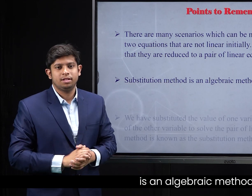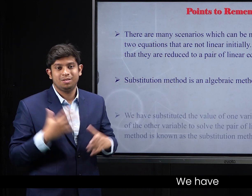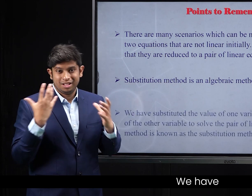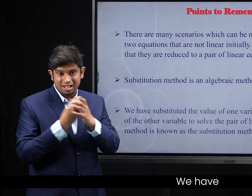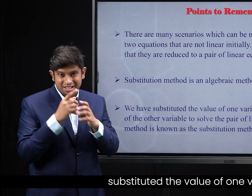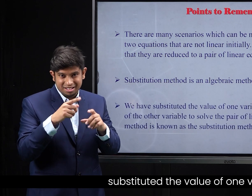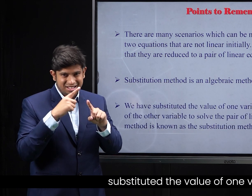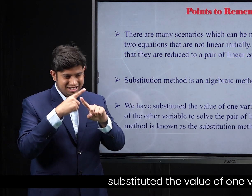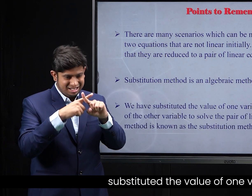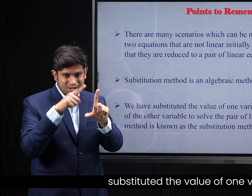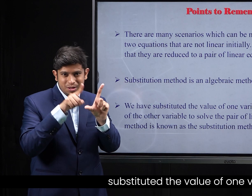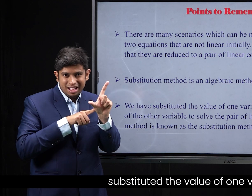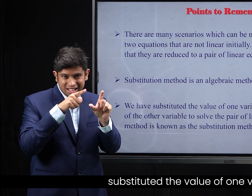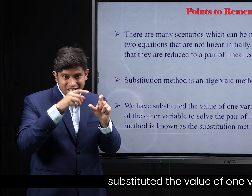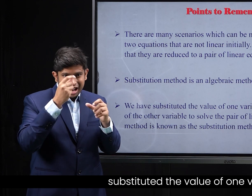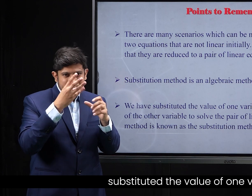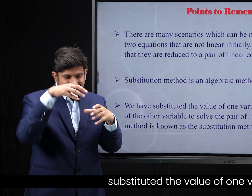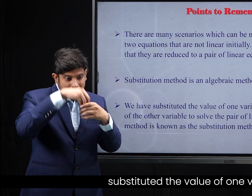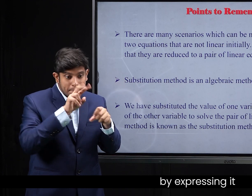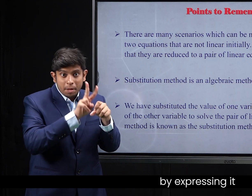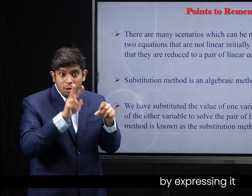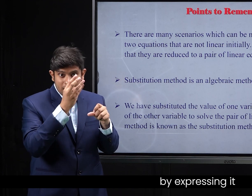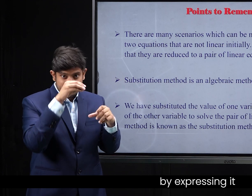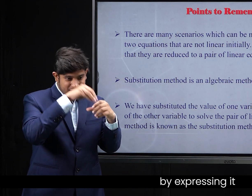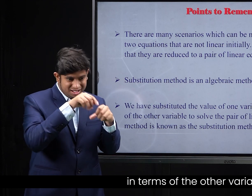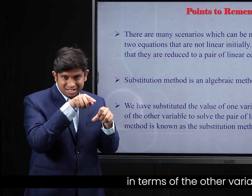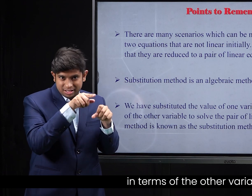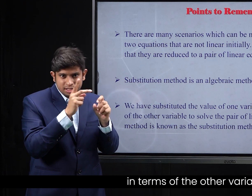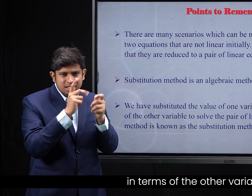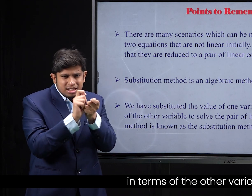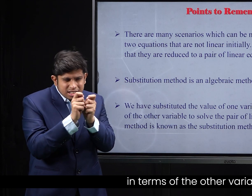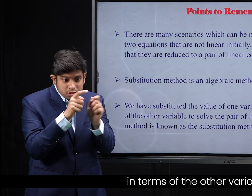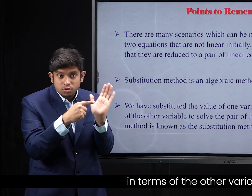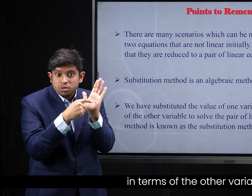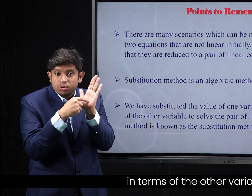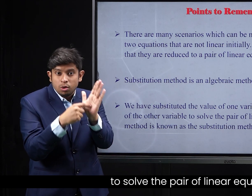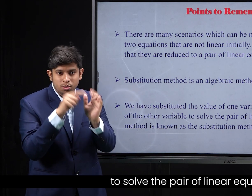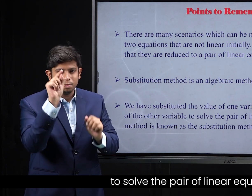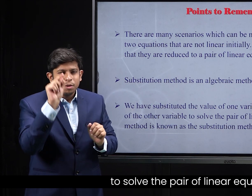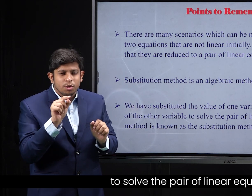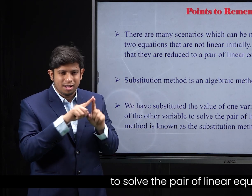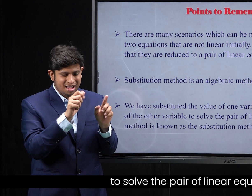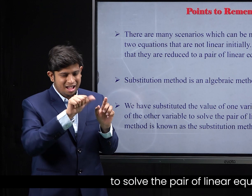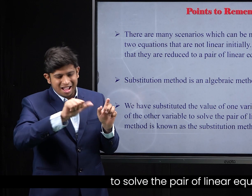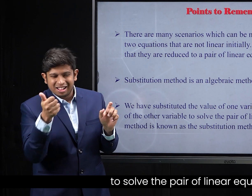We have substituted the value of one variable by expressing it in terms of the other variable to solve the pair of linear